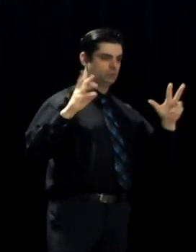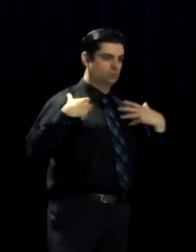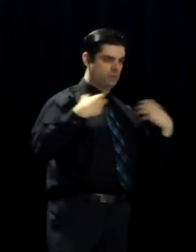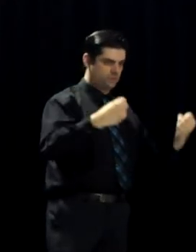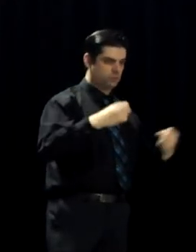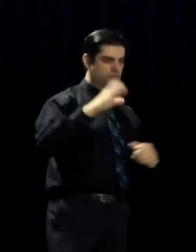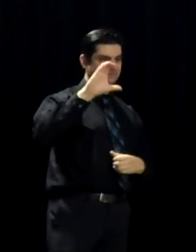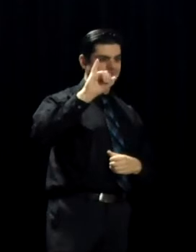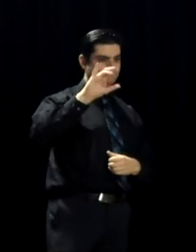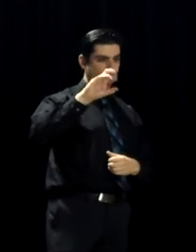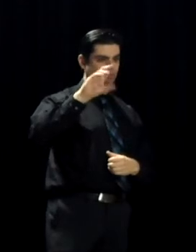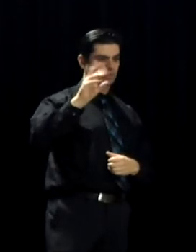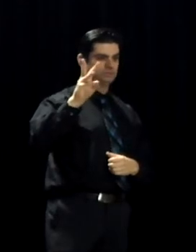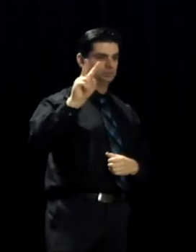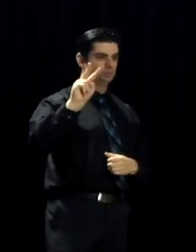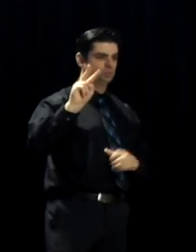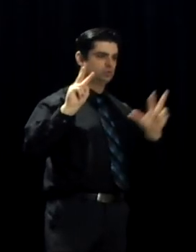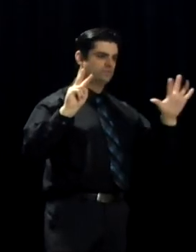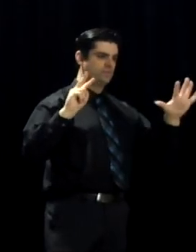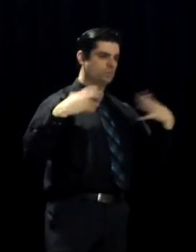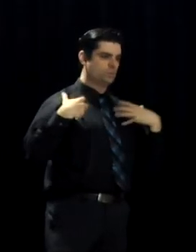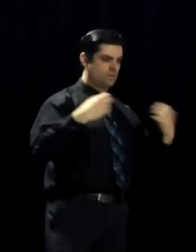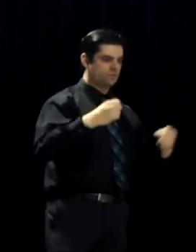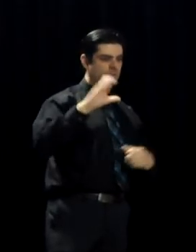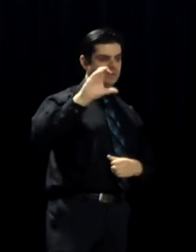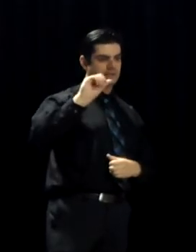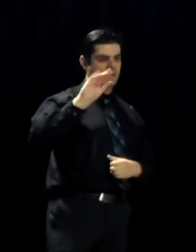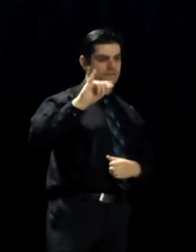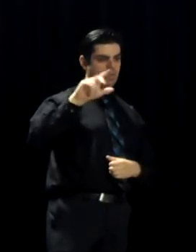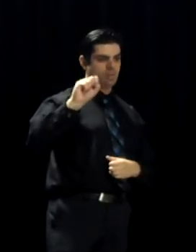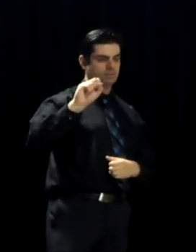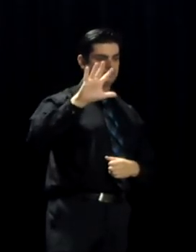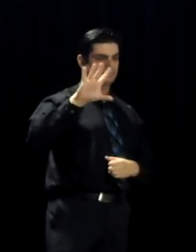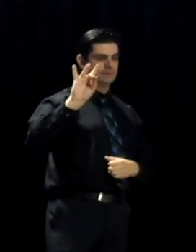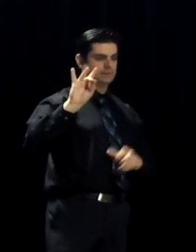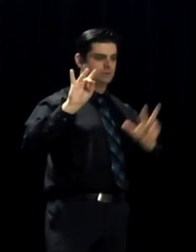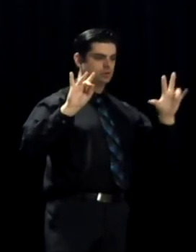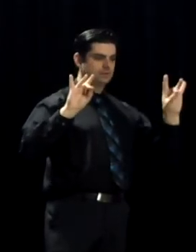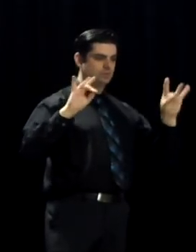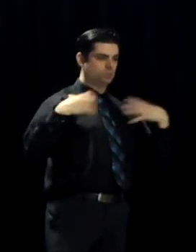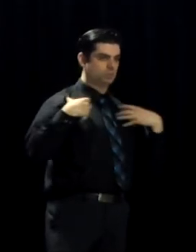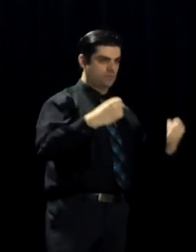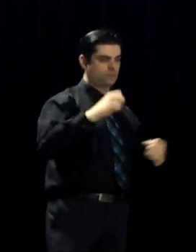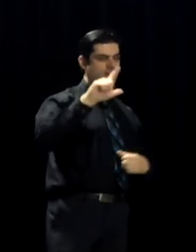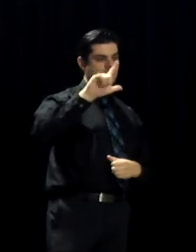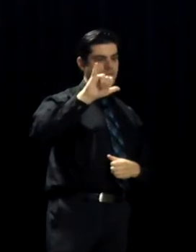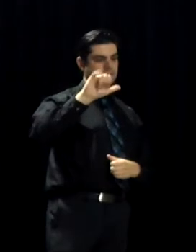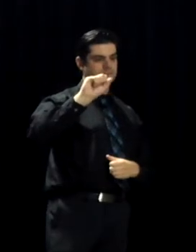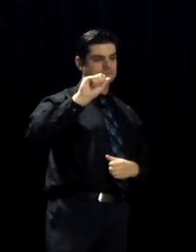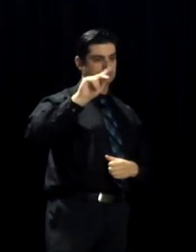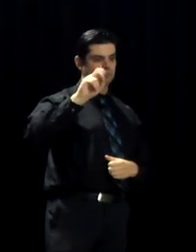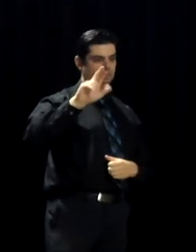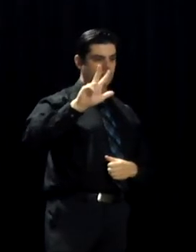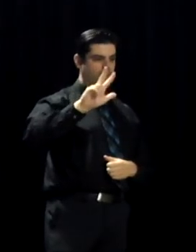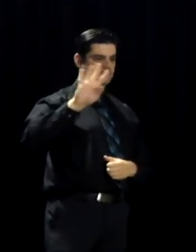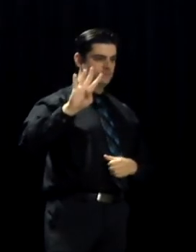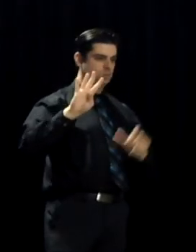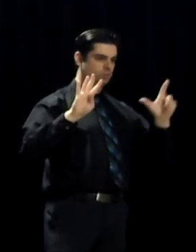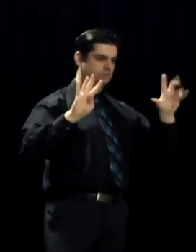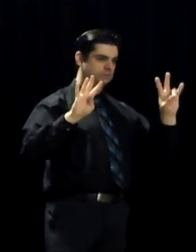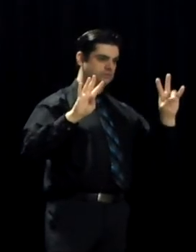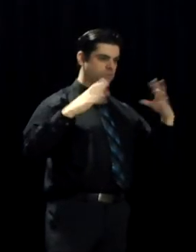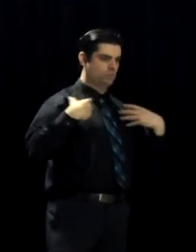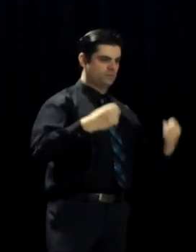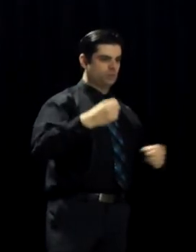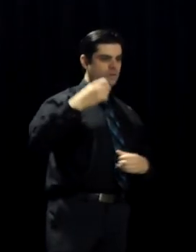Cicero, 62, 35 recoveries. Camillus, 58, 38 recoveries. Lysander,